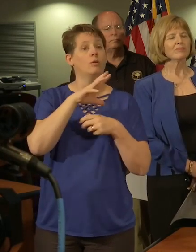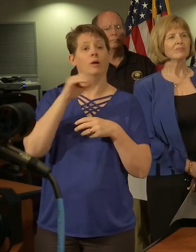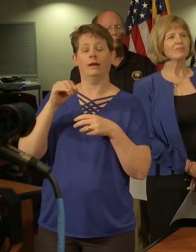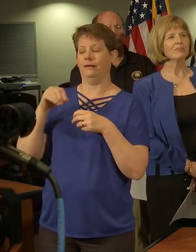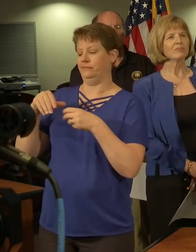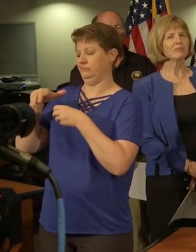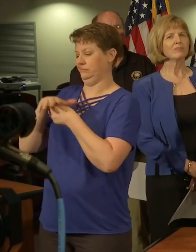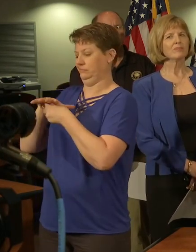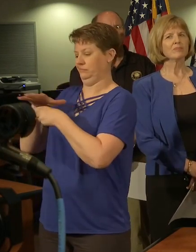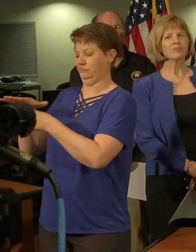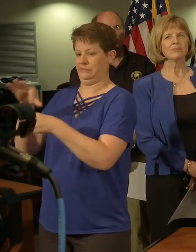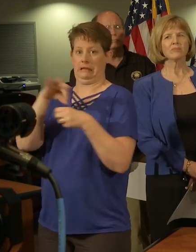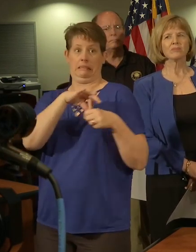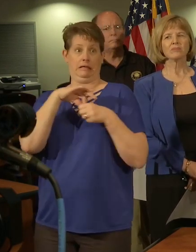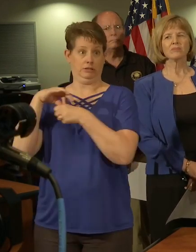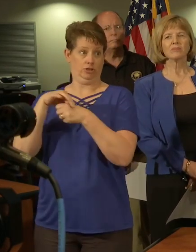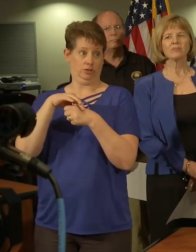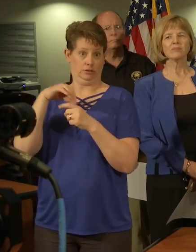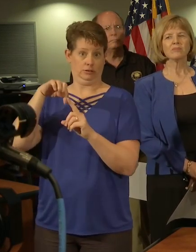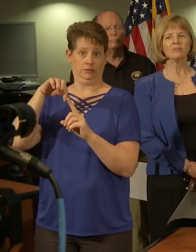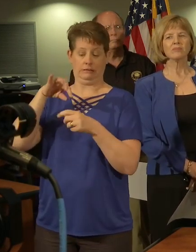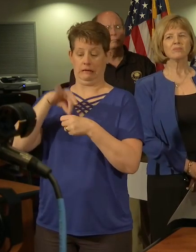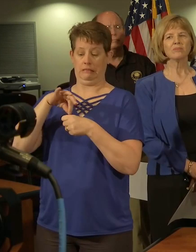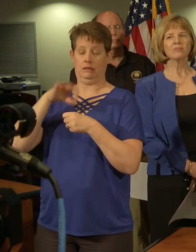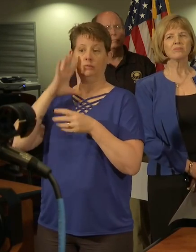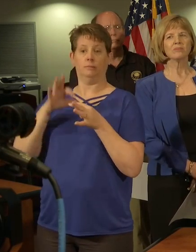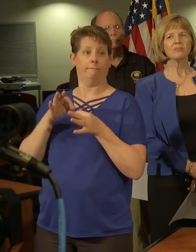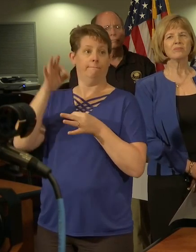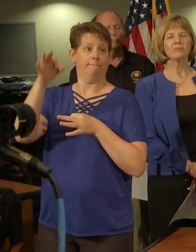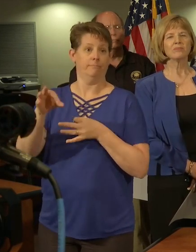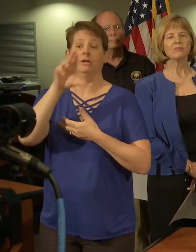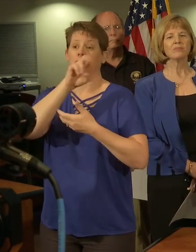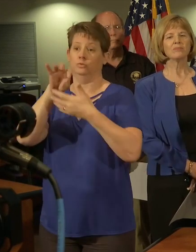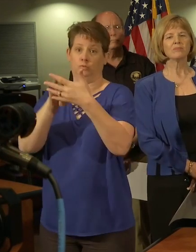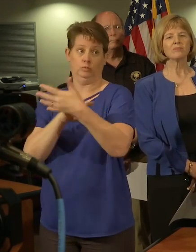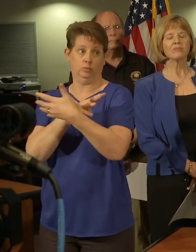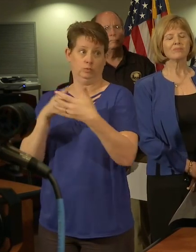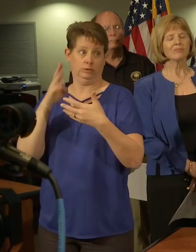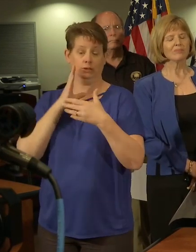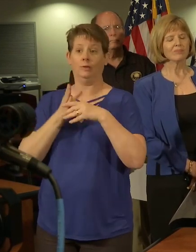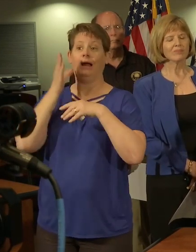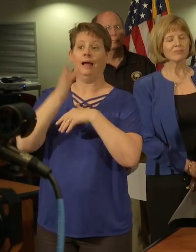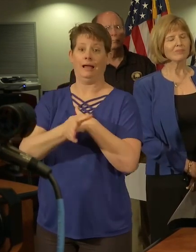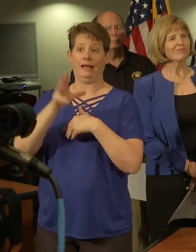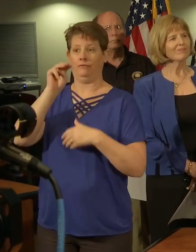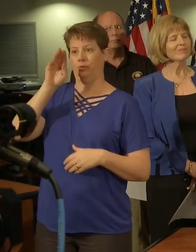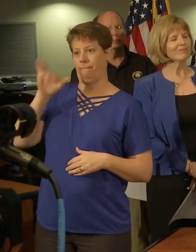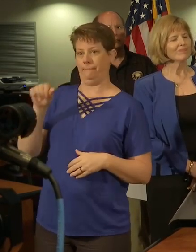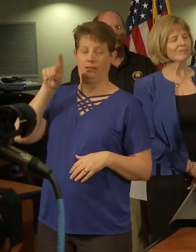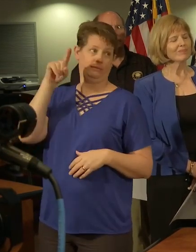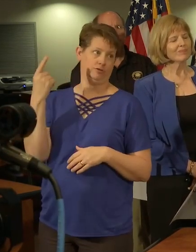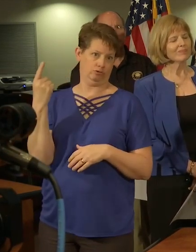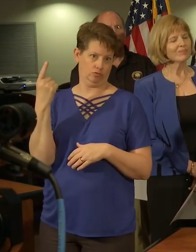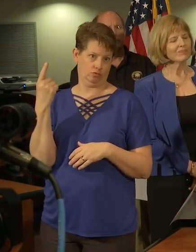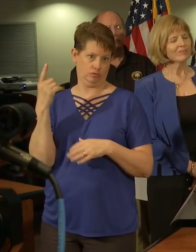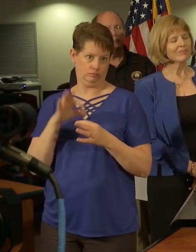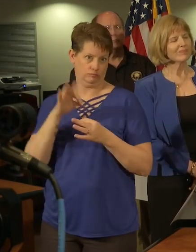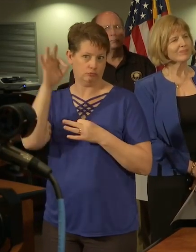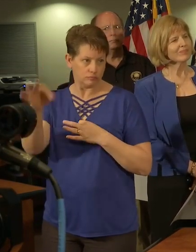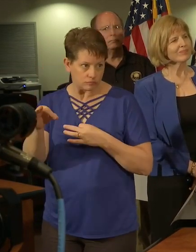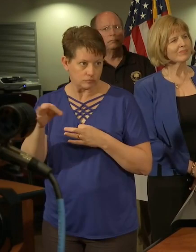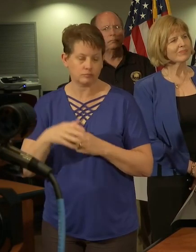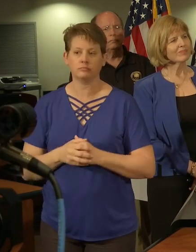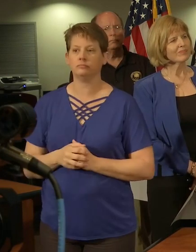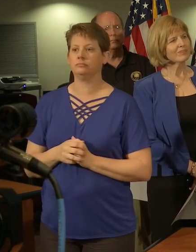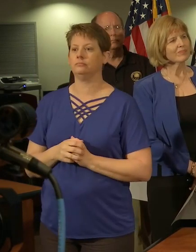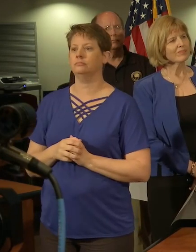elections shall be postponed and rescheduled after May the 1st.